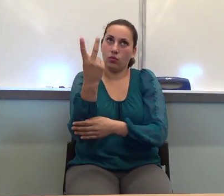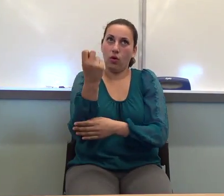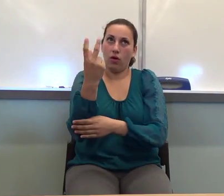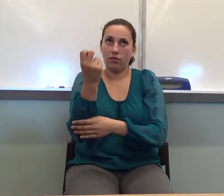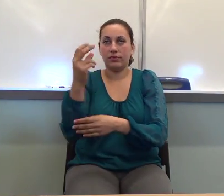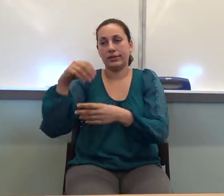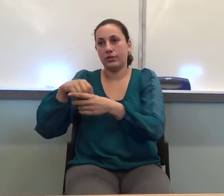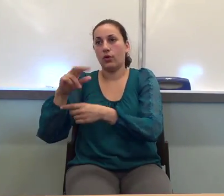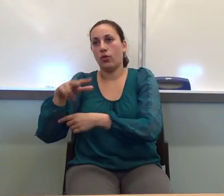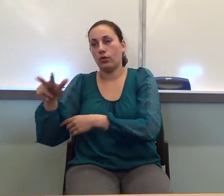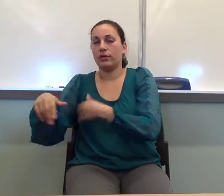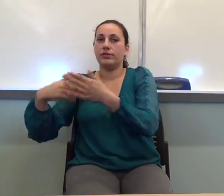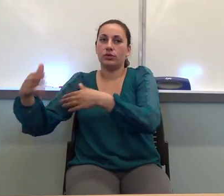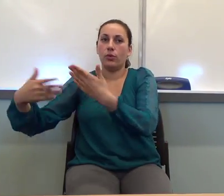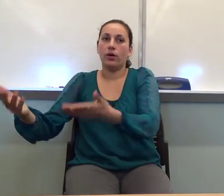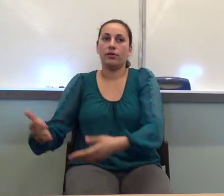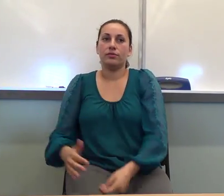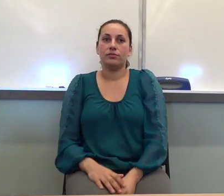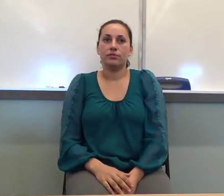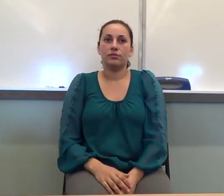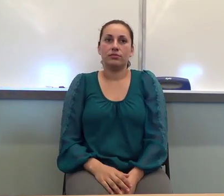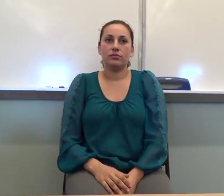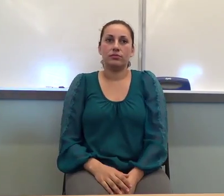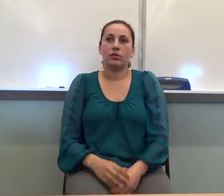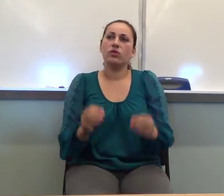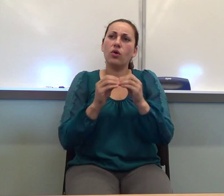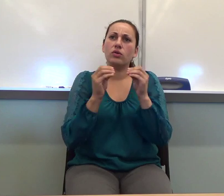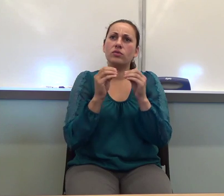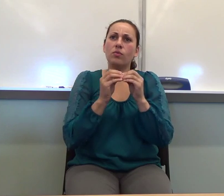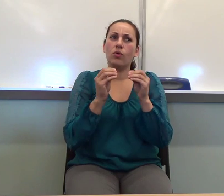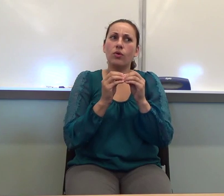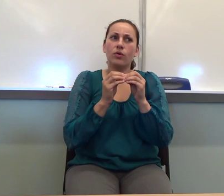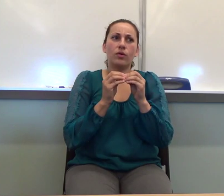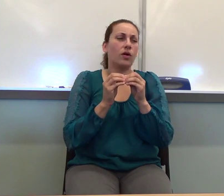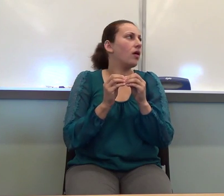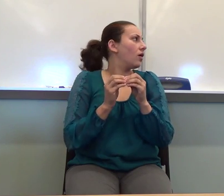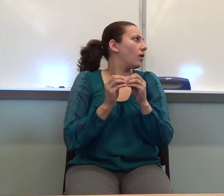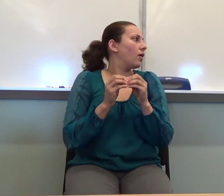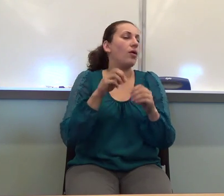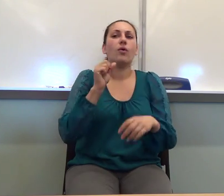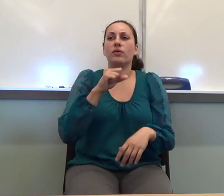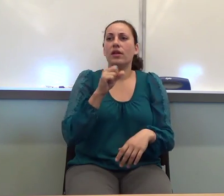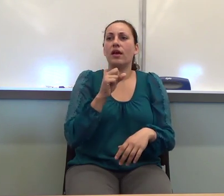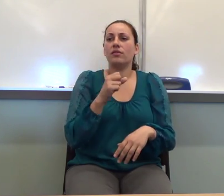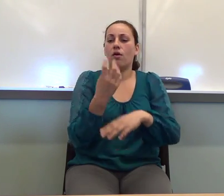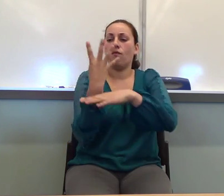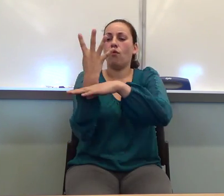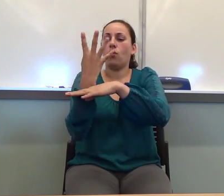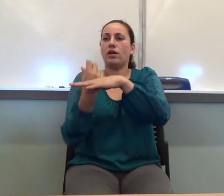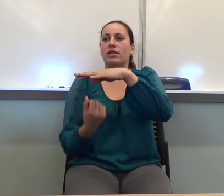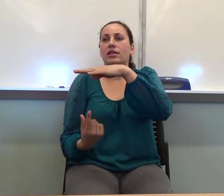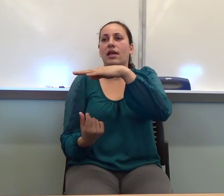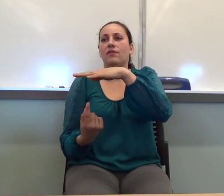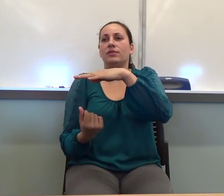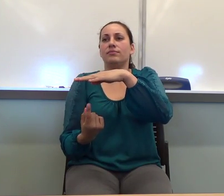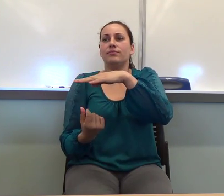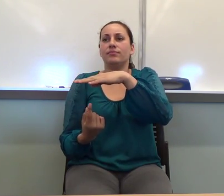forth. And no, there's more in there, isn't there? Yeah, there's a 4 over 11, yeah. So it's the ratio of 4 to